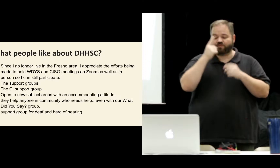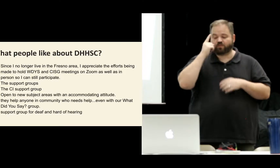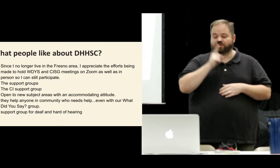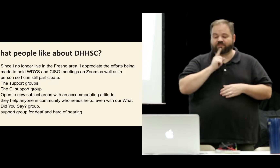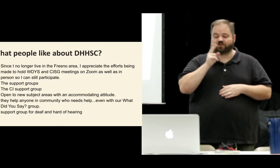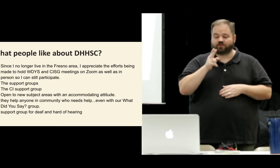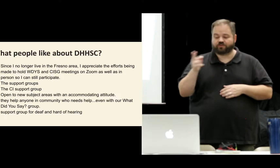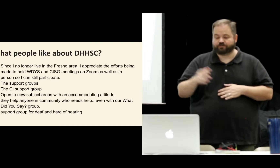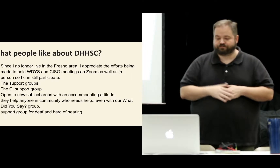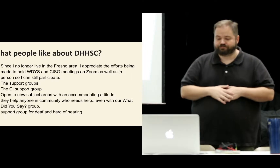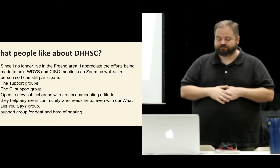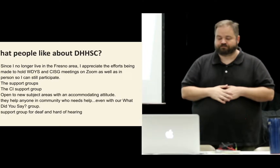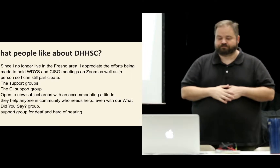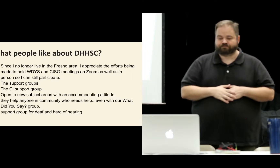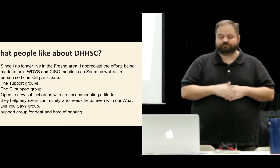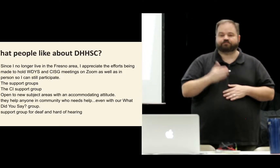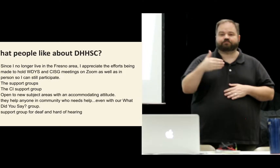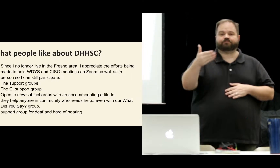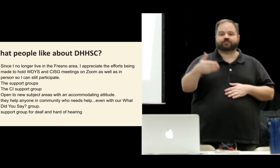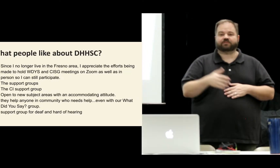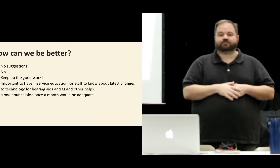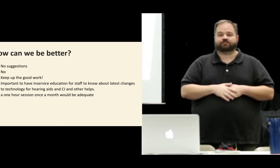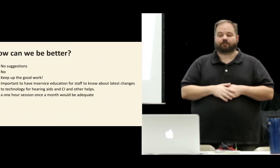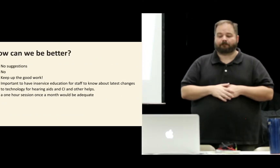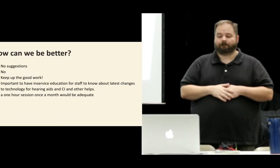lastly, support group for deaf and hard of hearing.